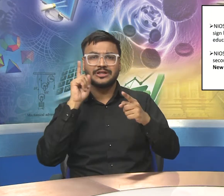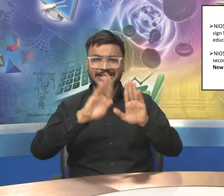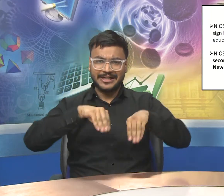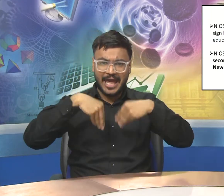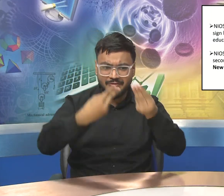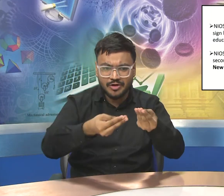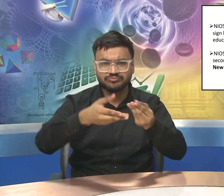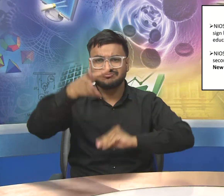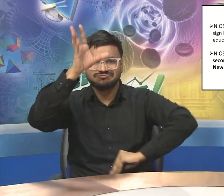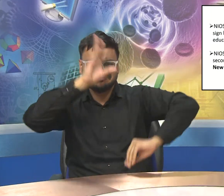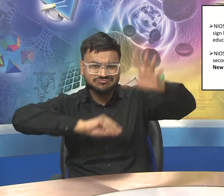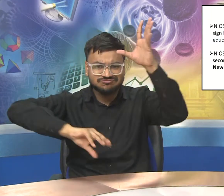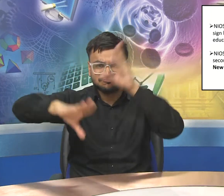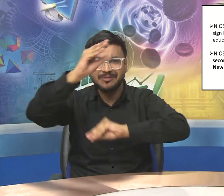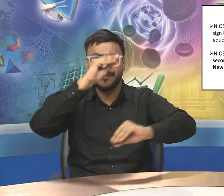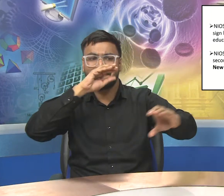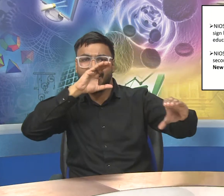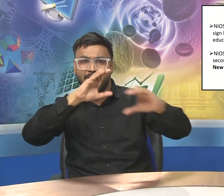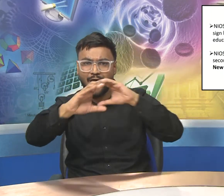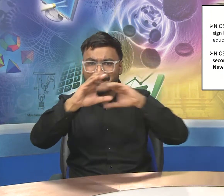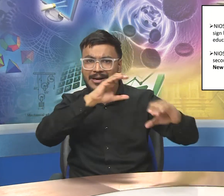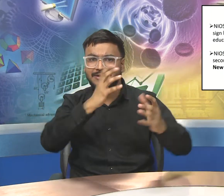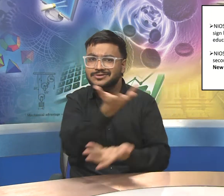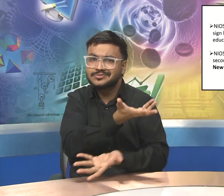deaf and hard of hearing learners.